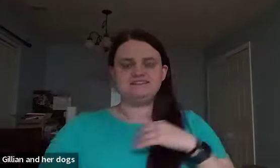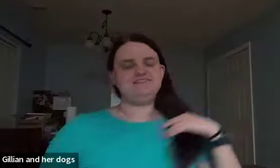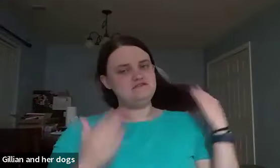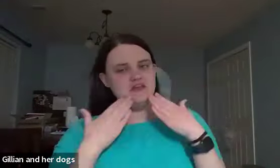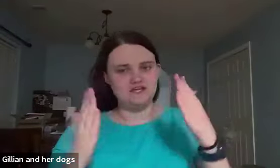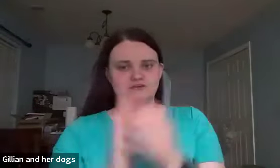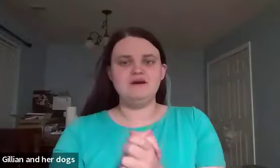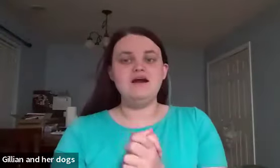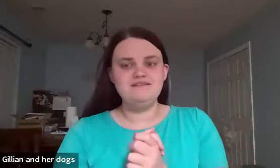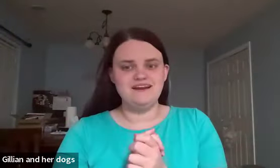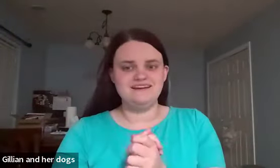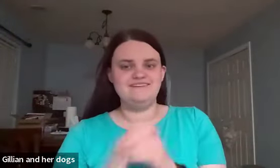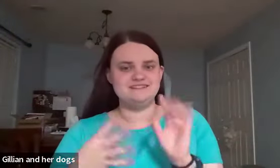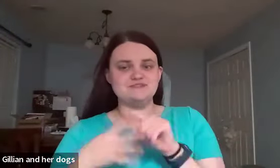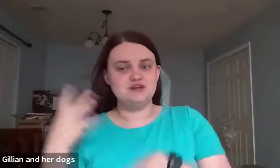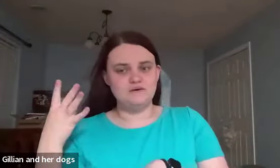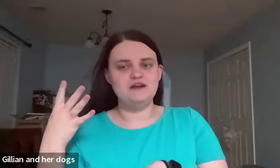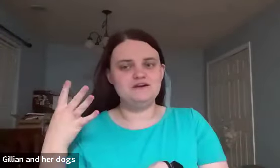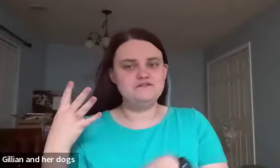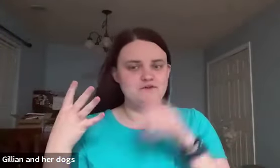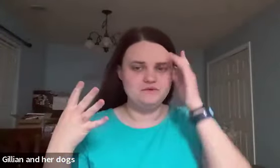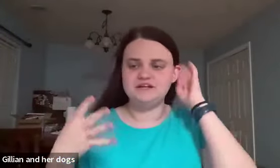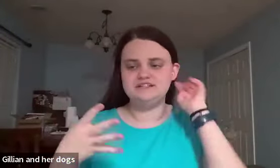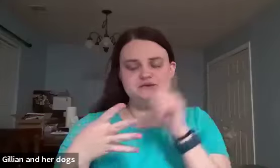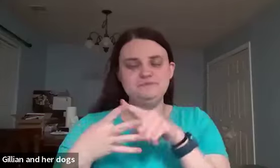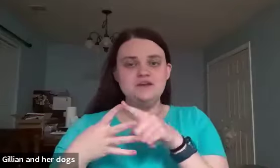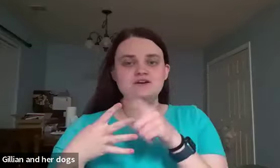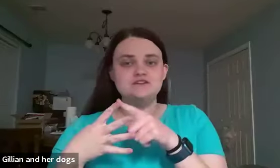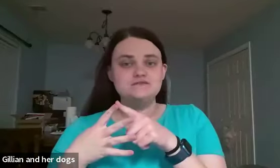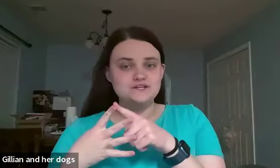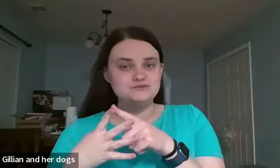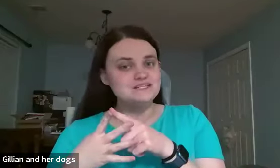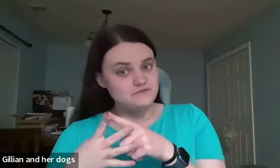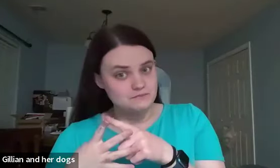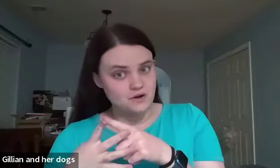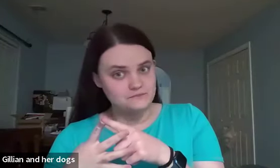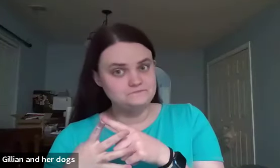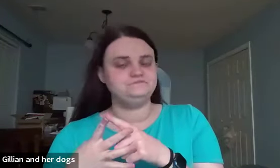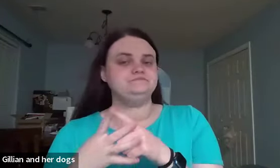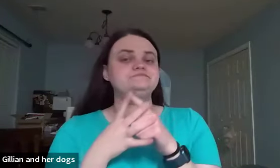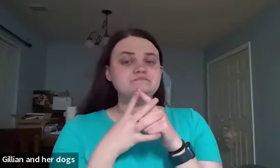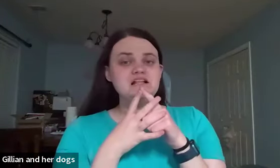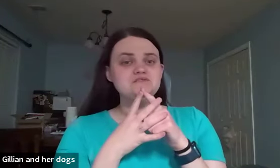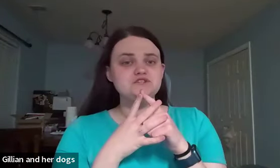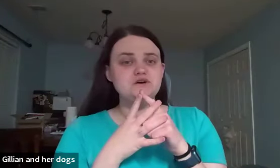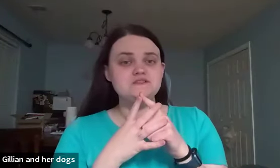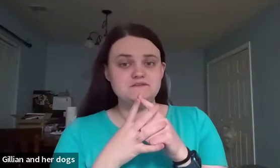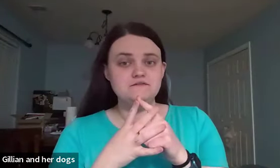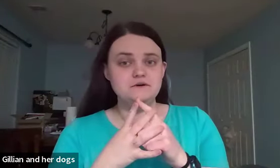Perfect. Thank you. All right. Awesome. So here are the four we're going to do. So the first one is football. So the sign for